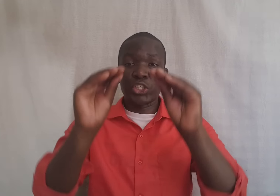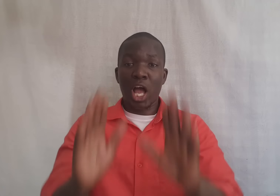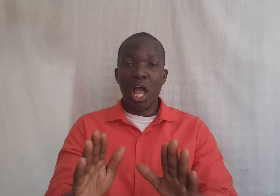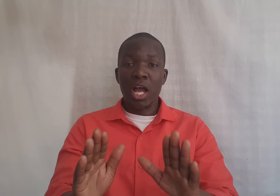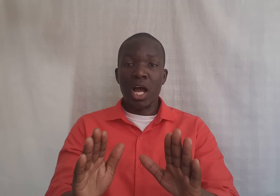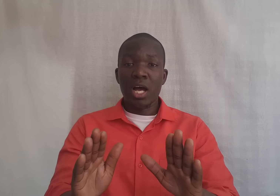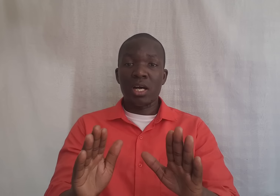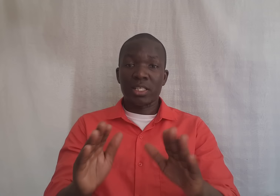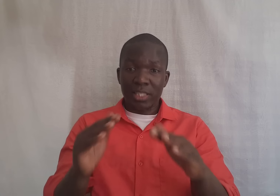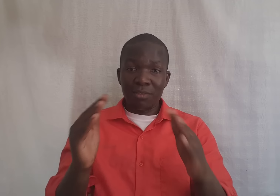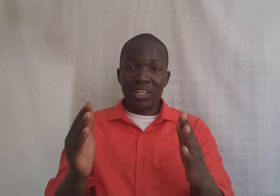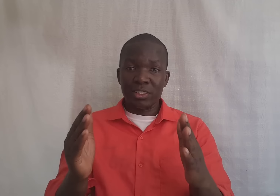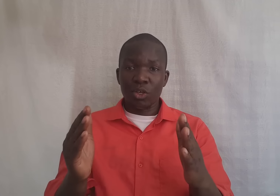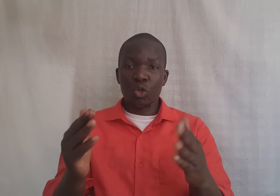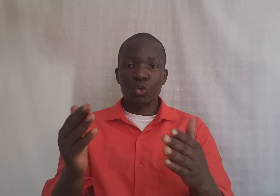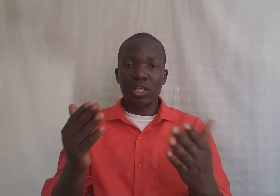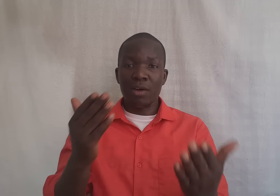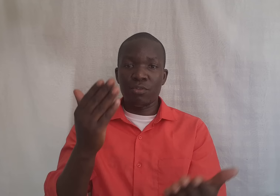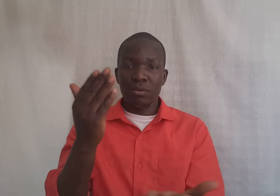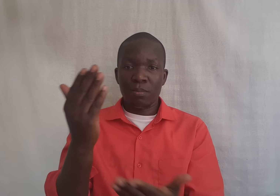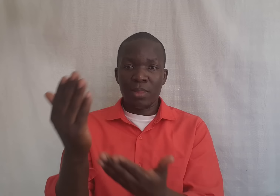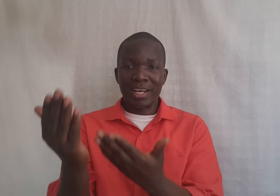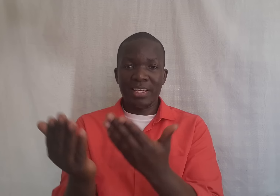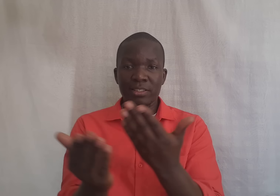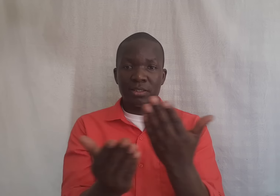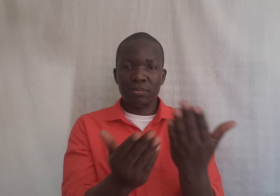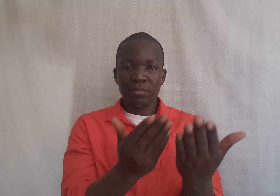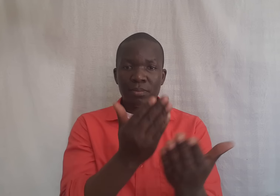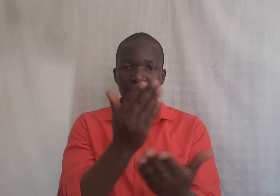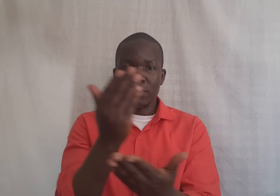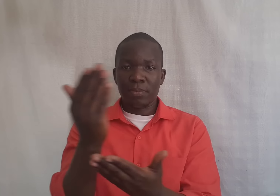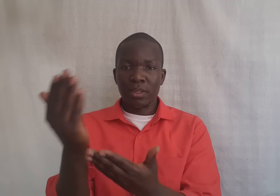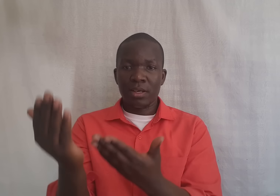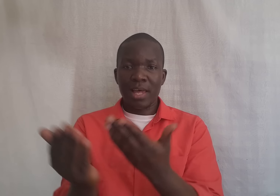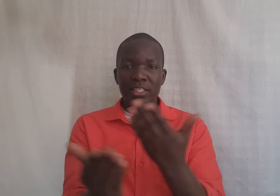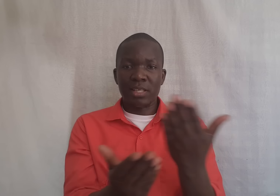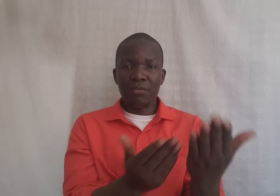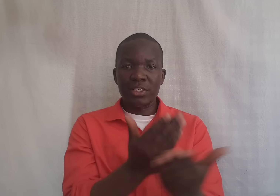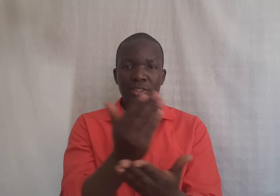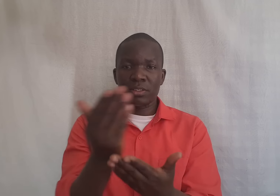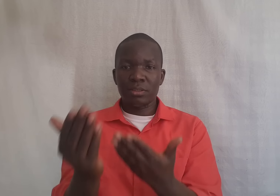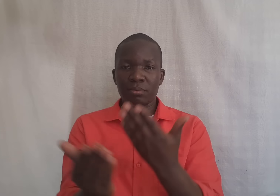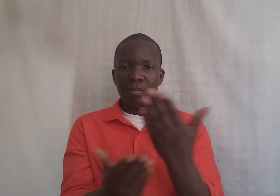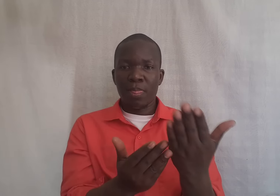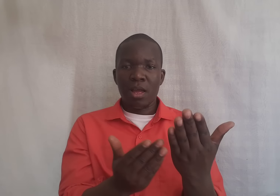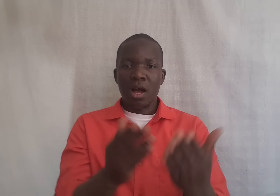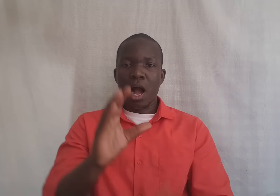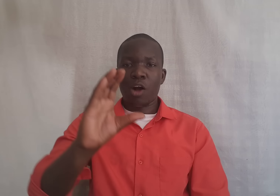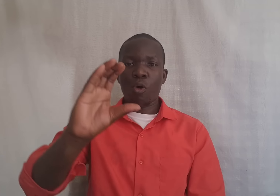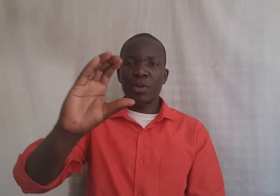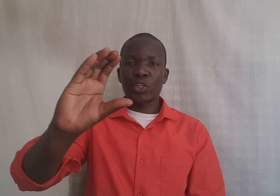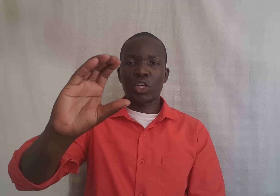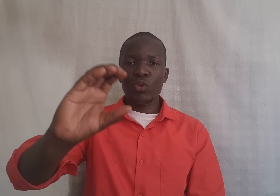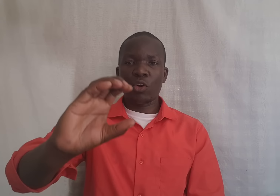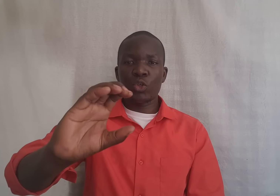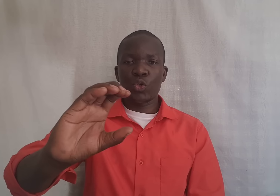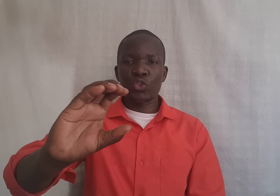Teacher, service or to serve, like this. That is service. Commission, we are going to use